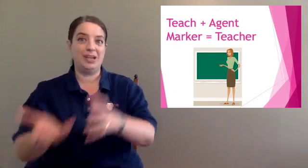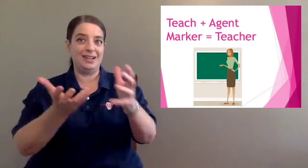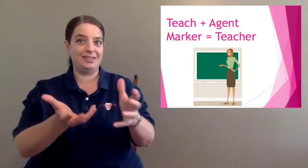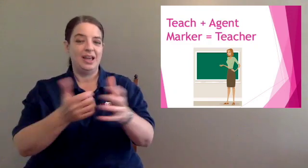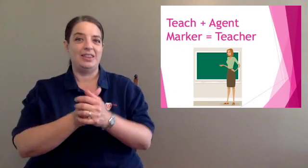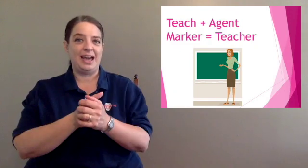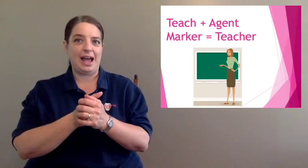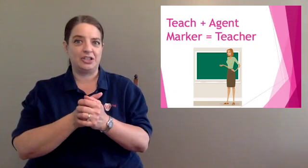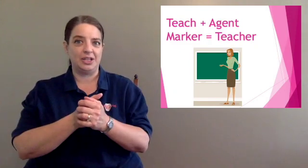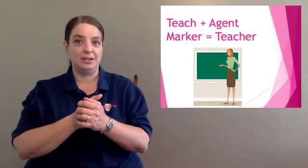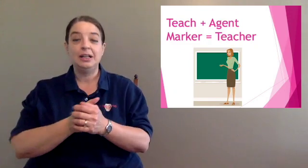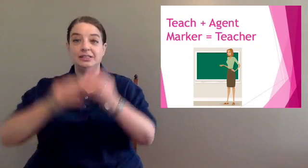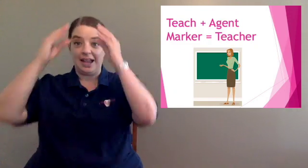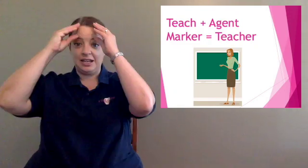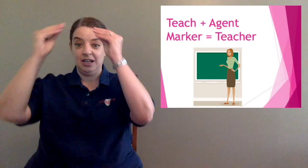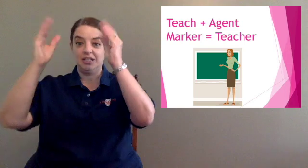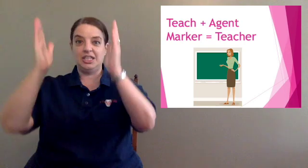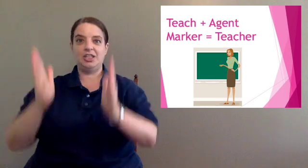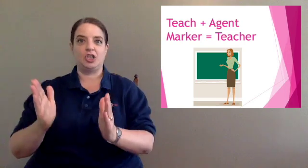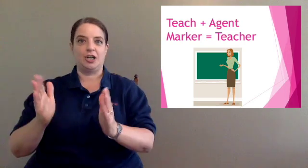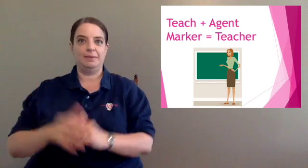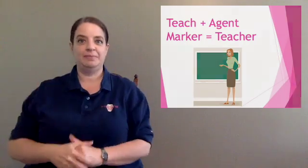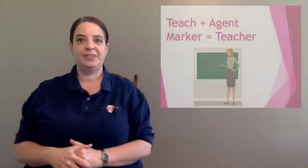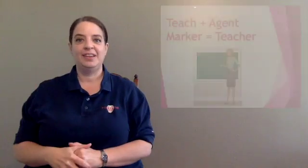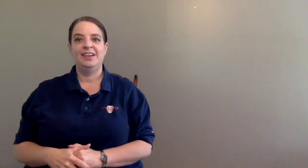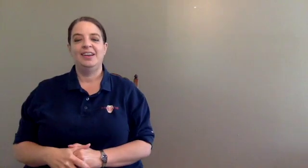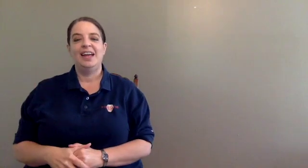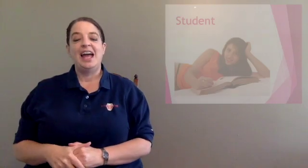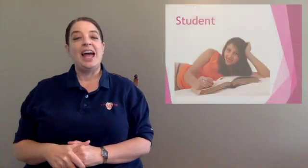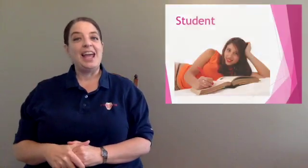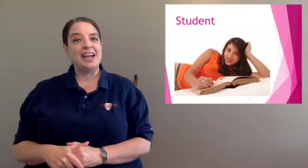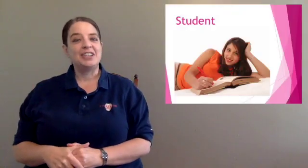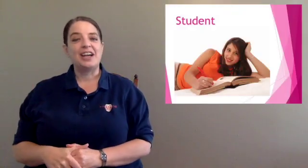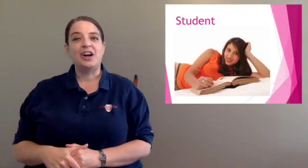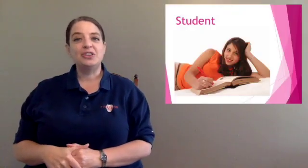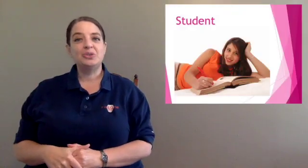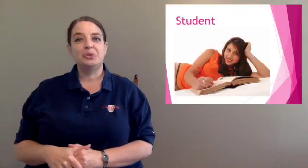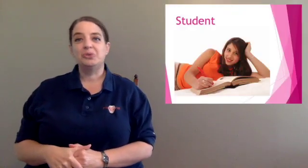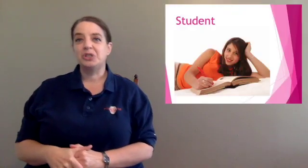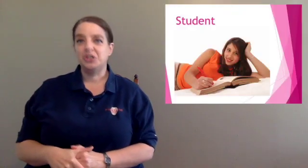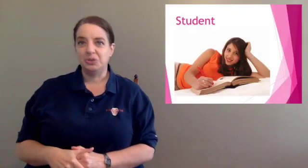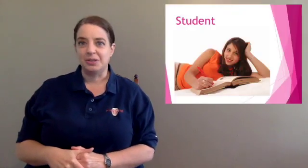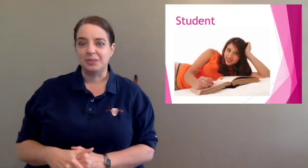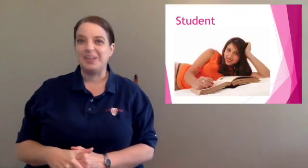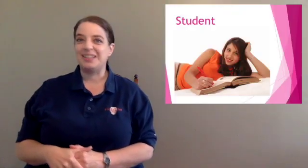does that action, like teacher. And I can also do it for student, but instead